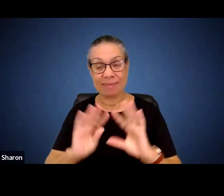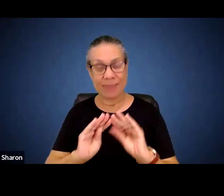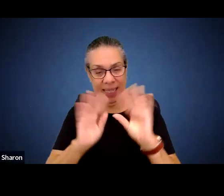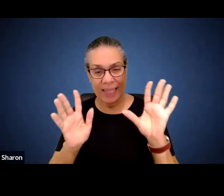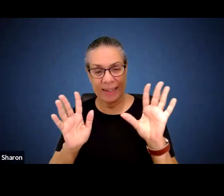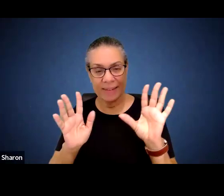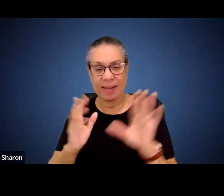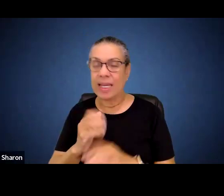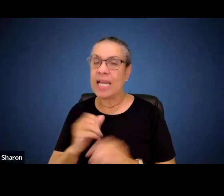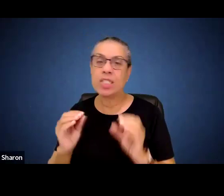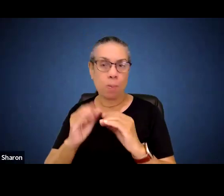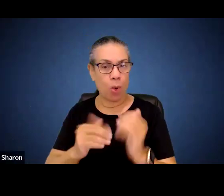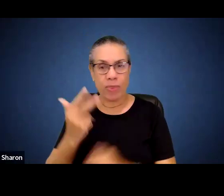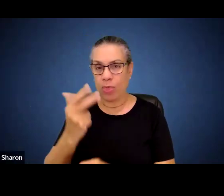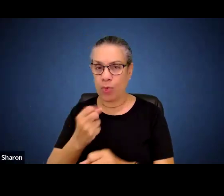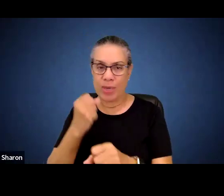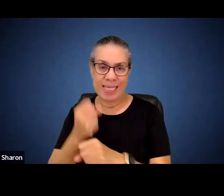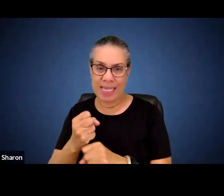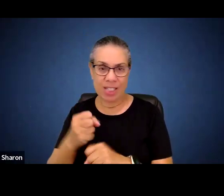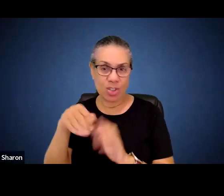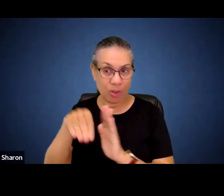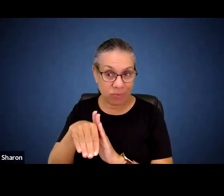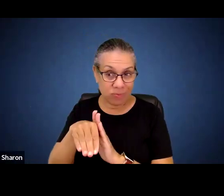It takes more than 3 years.